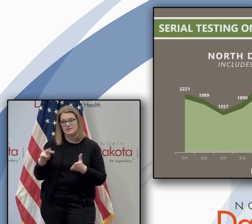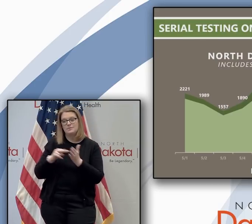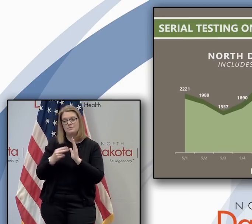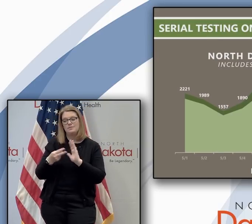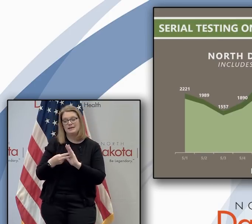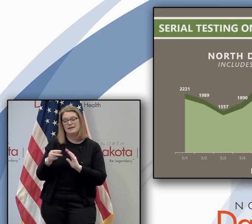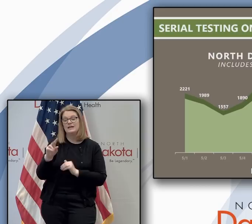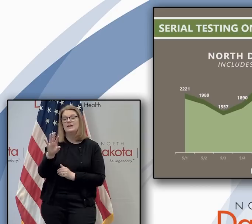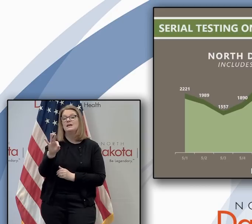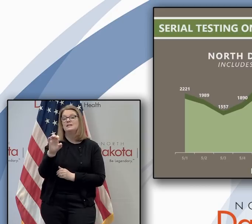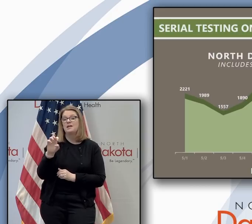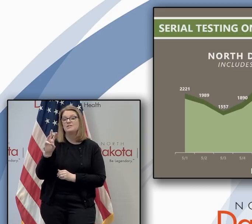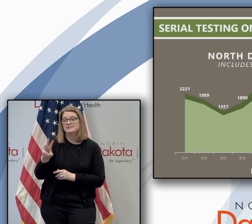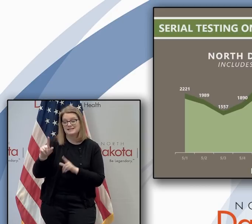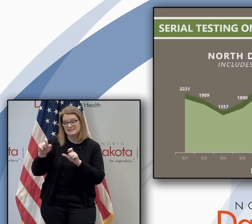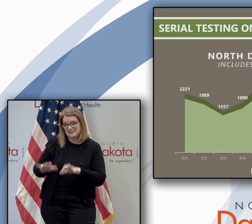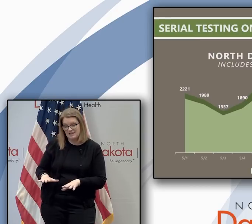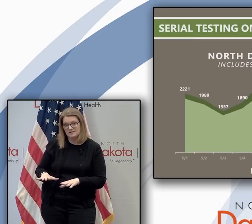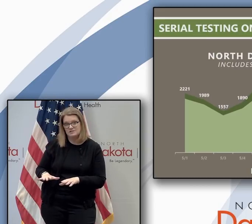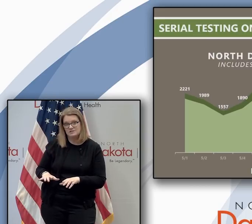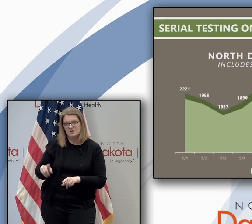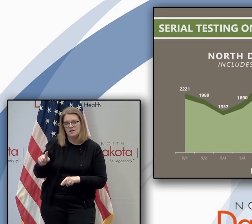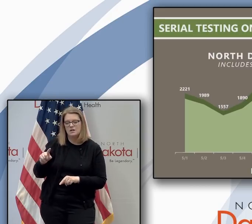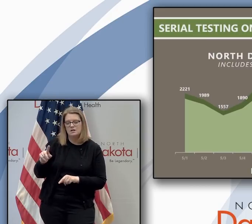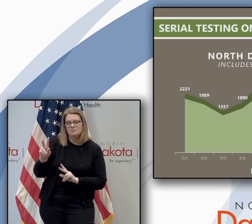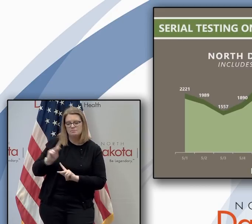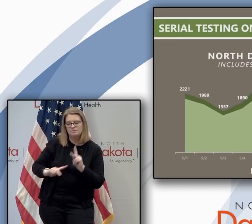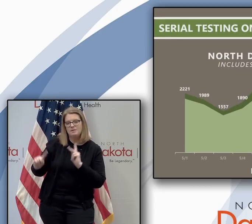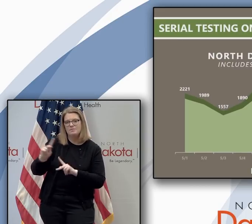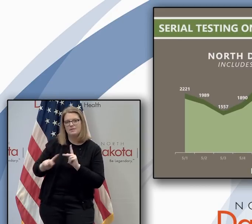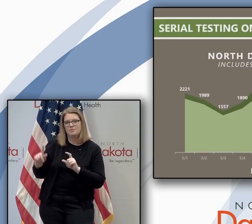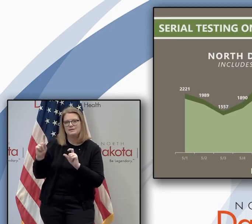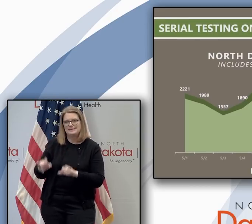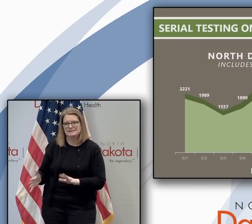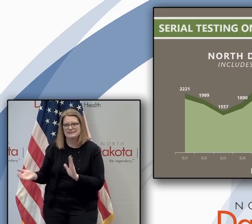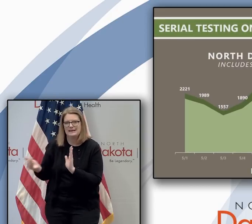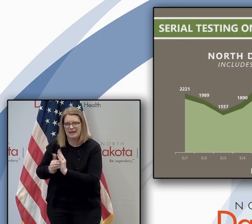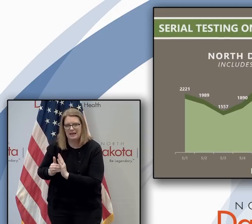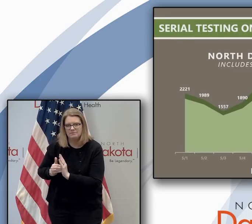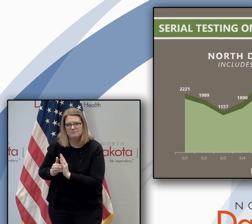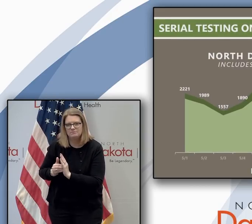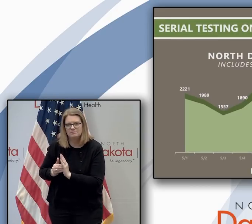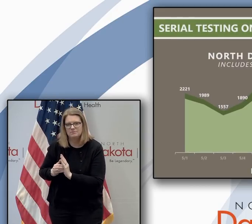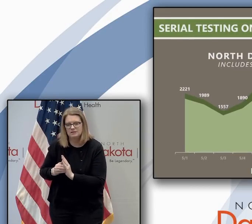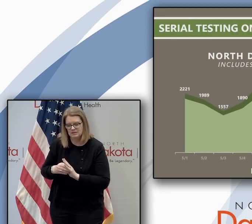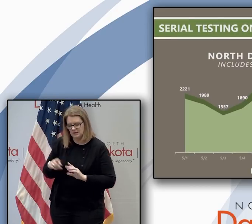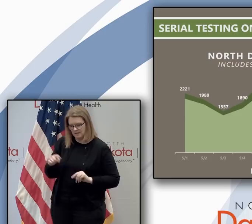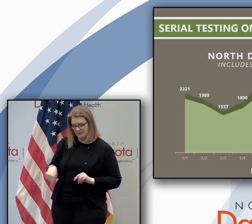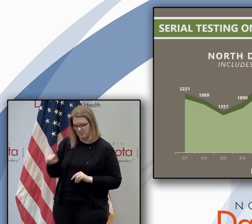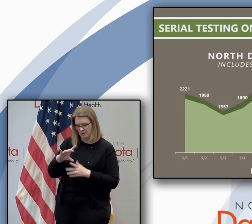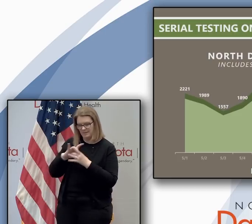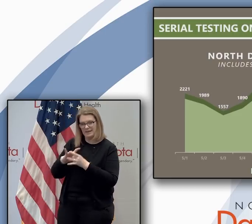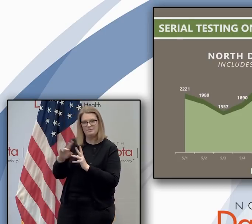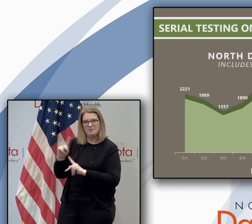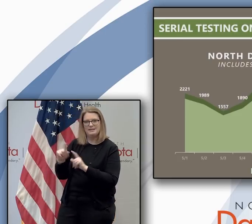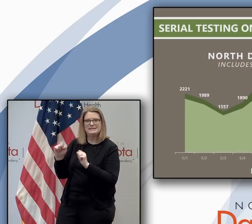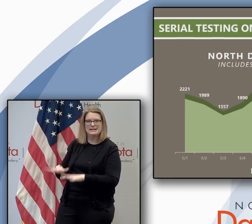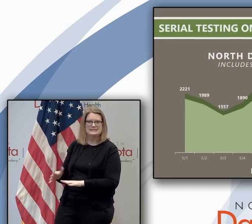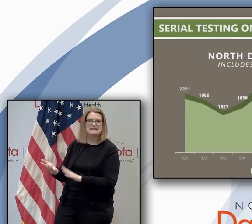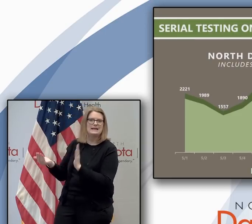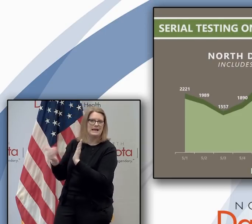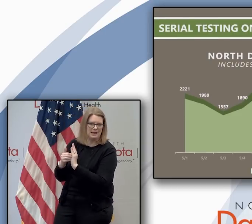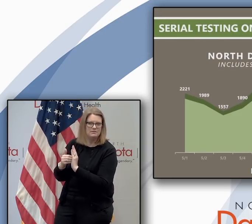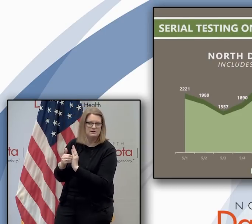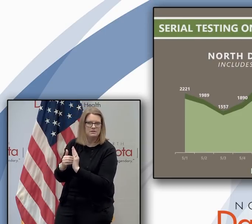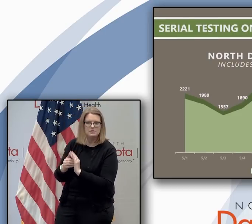of the tests were concluded yesterday were related to people that had already been tested prior.